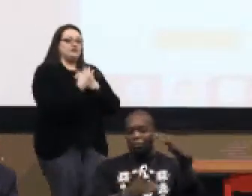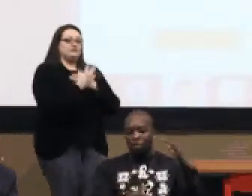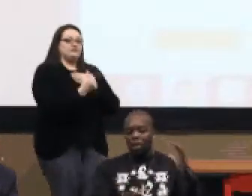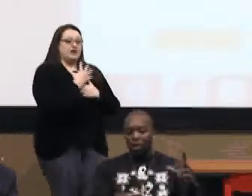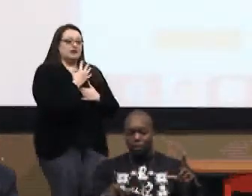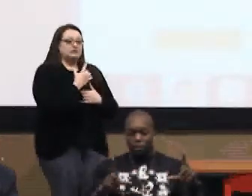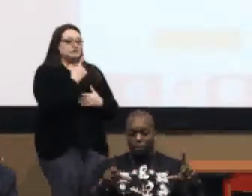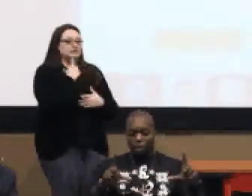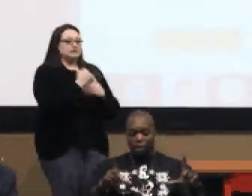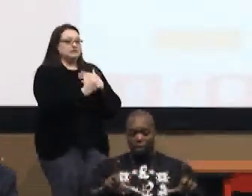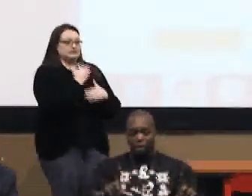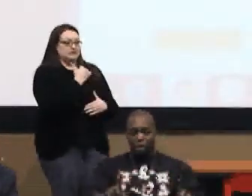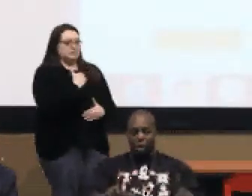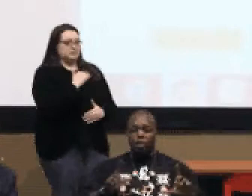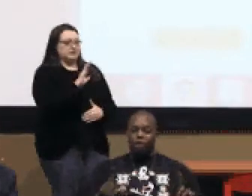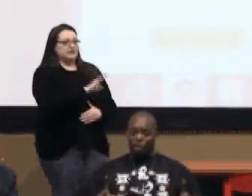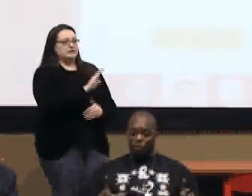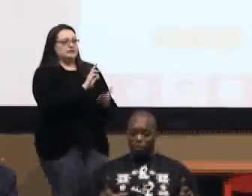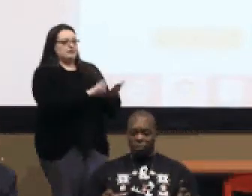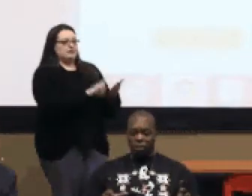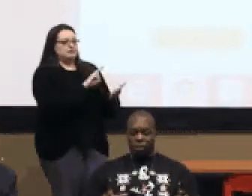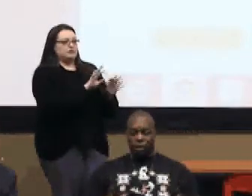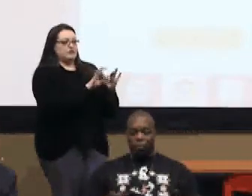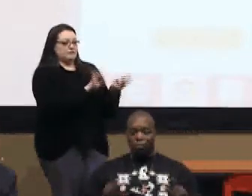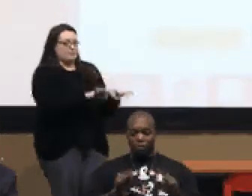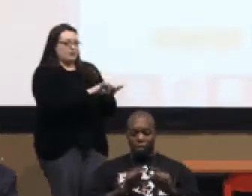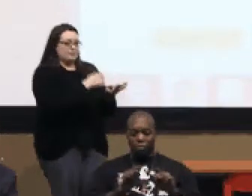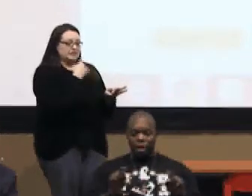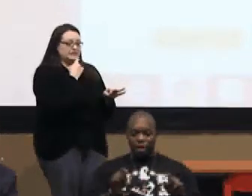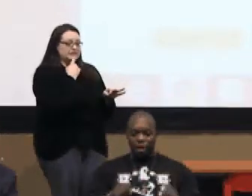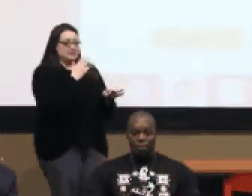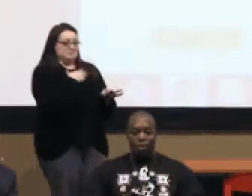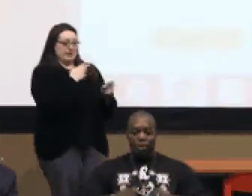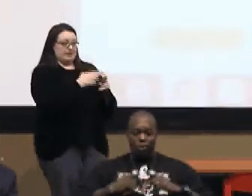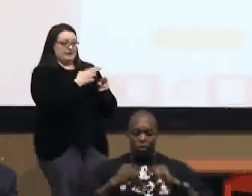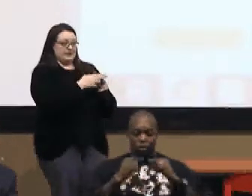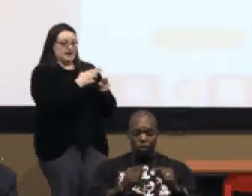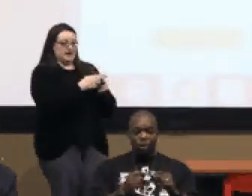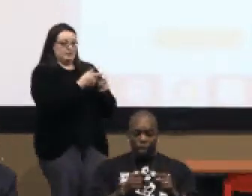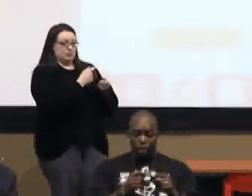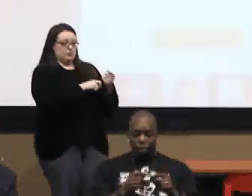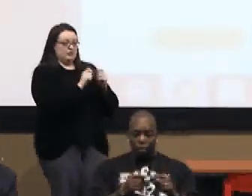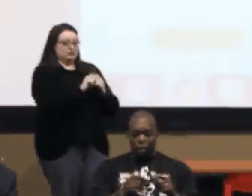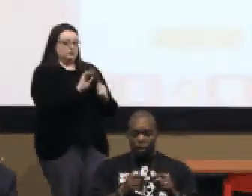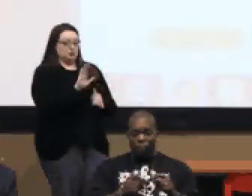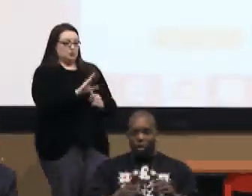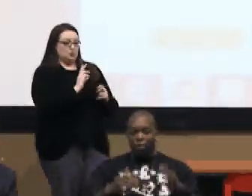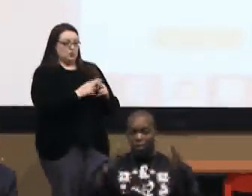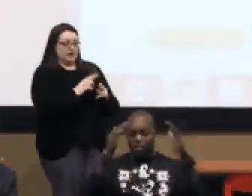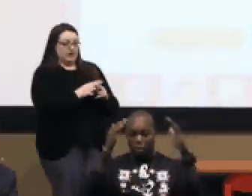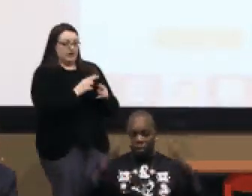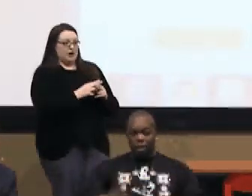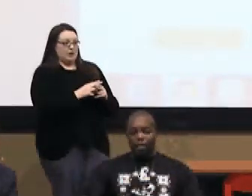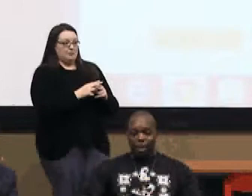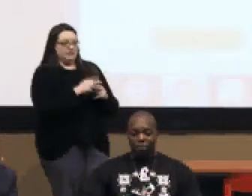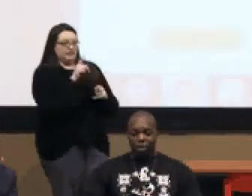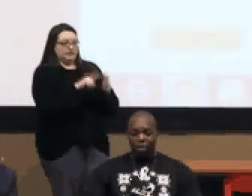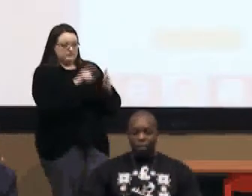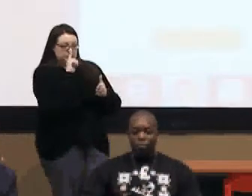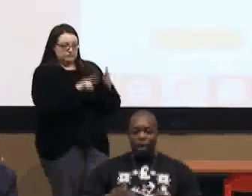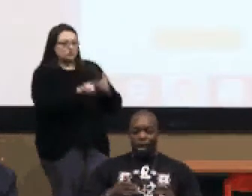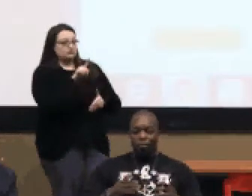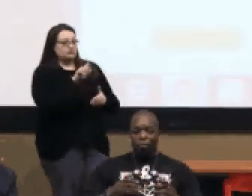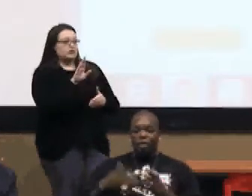sent me his contract form and said, replace my name with your name, and this has been checked